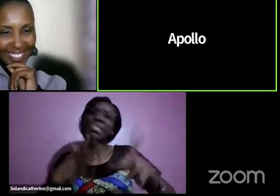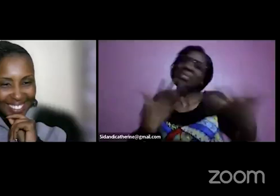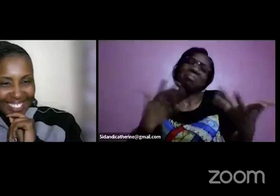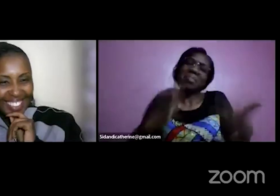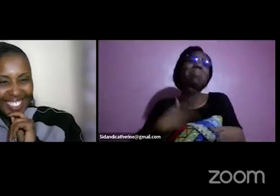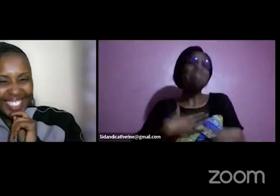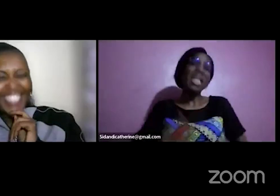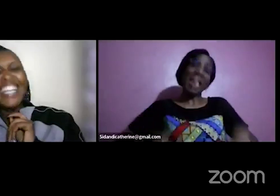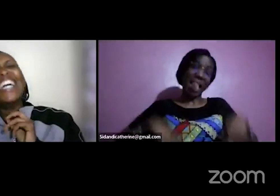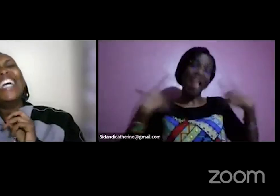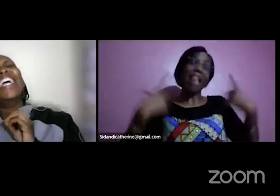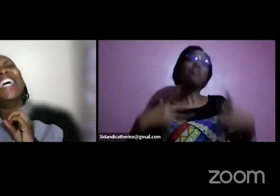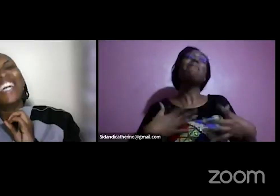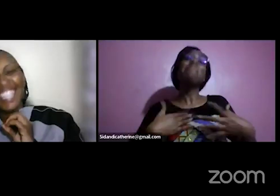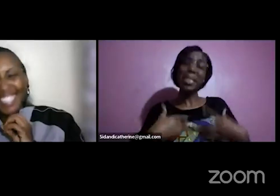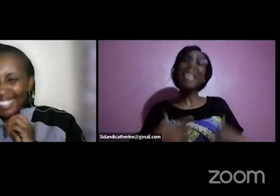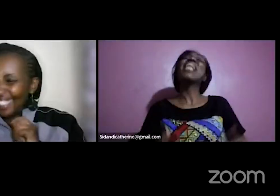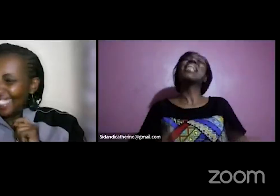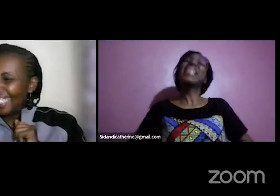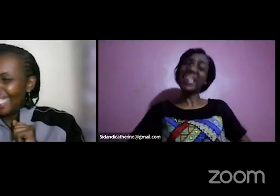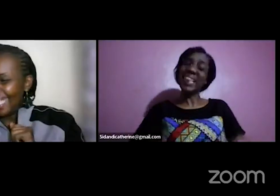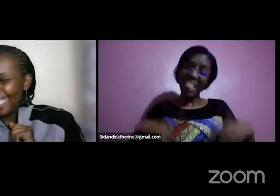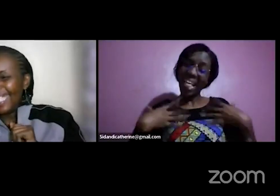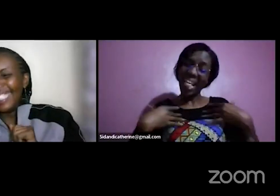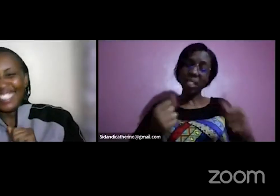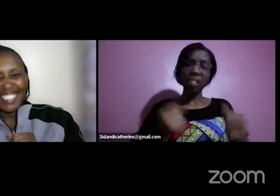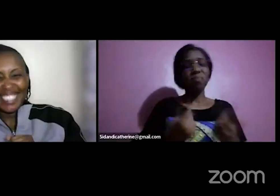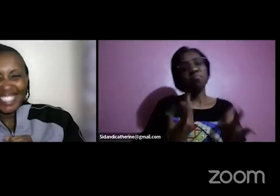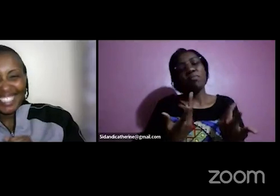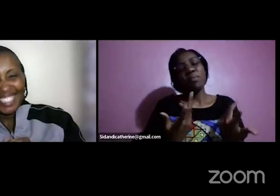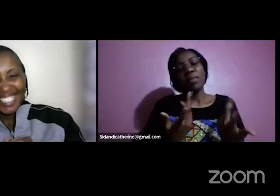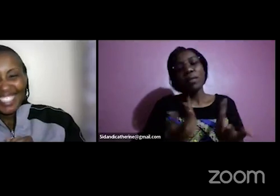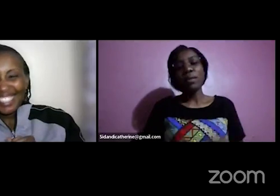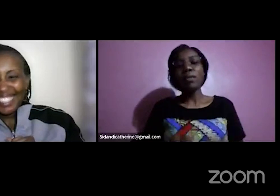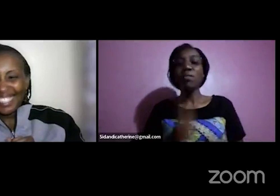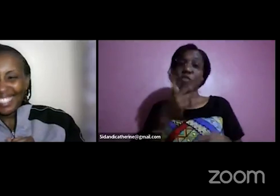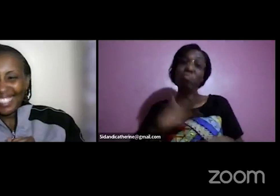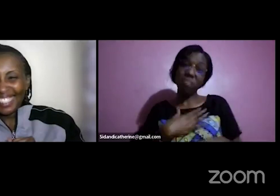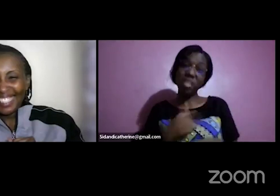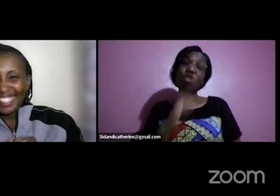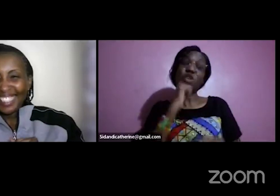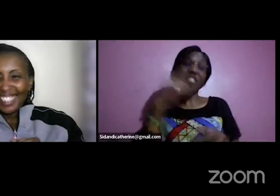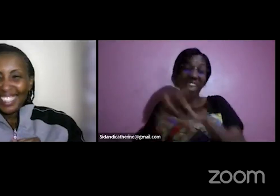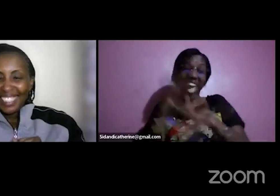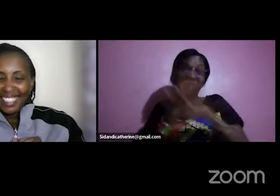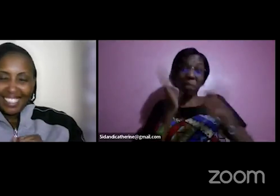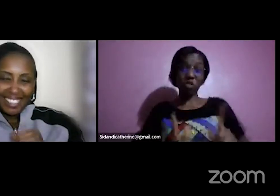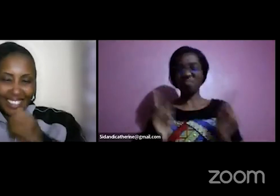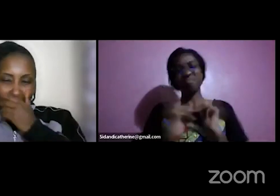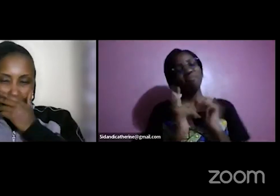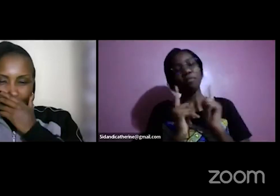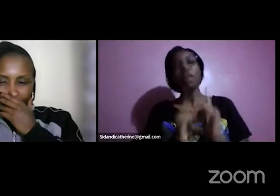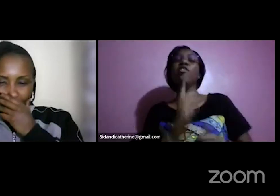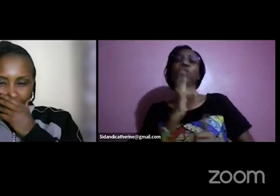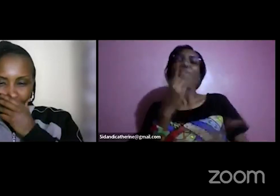that uh that has been that's now out of the way uh it's not a robot thank you so much grace and uh as